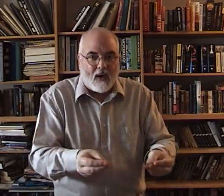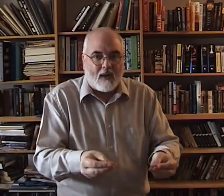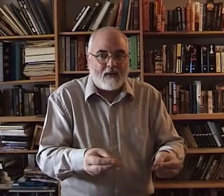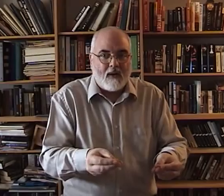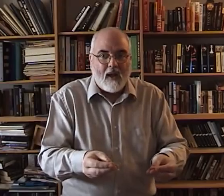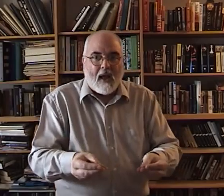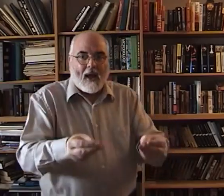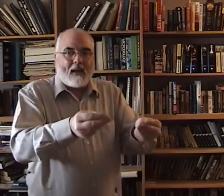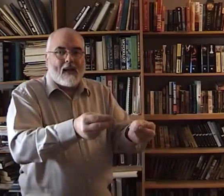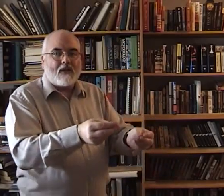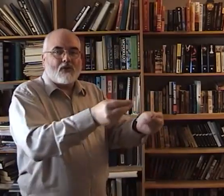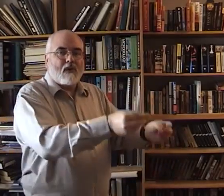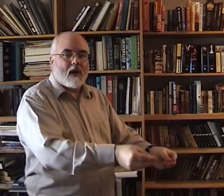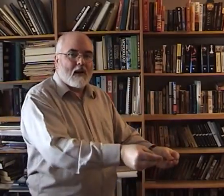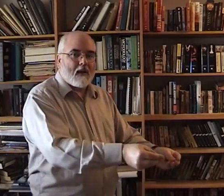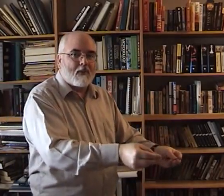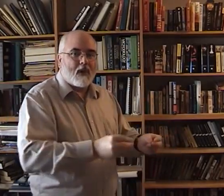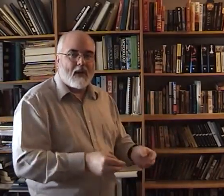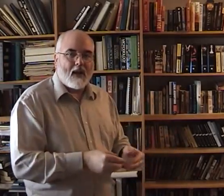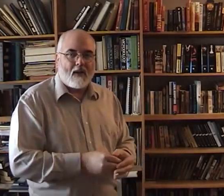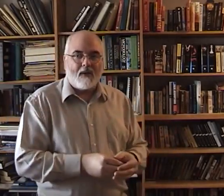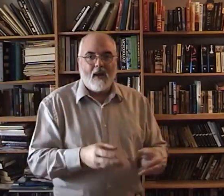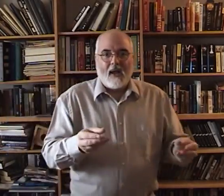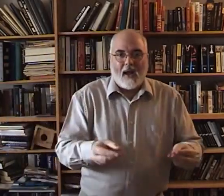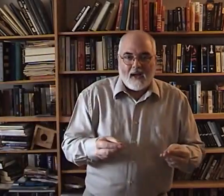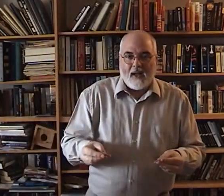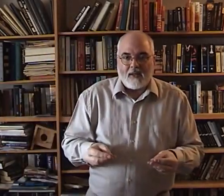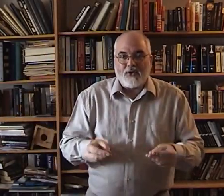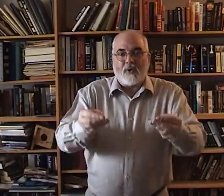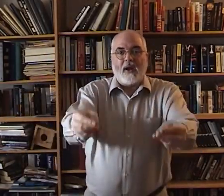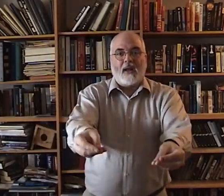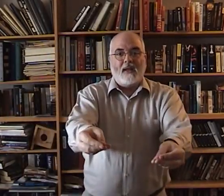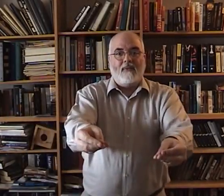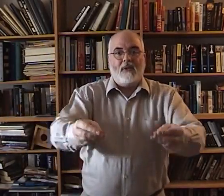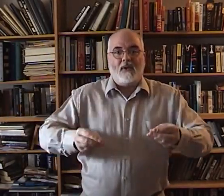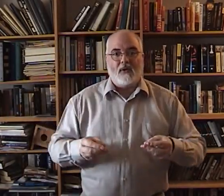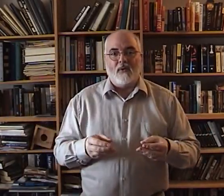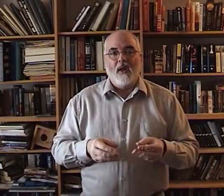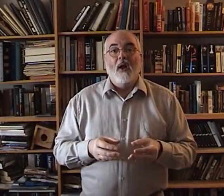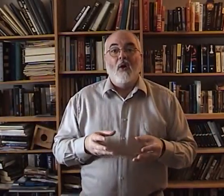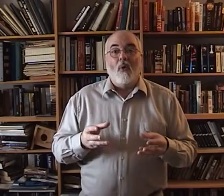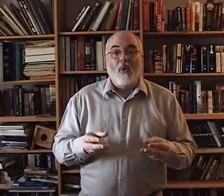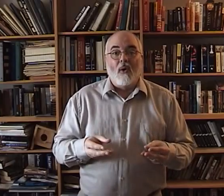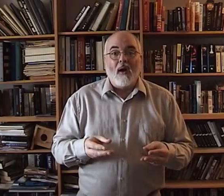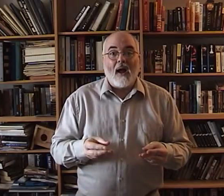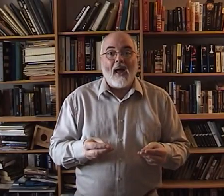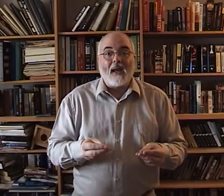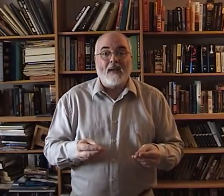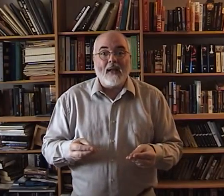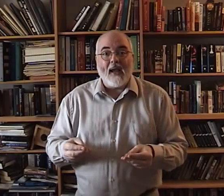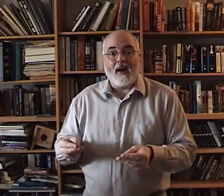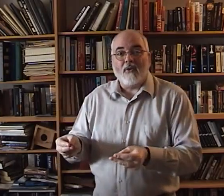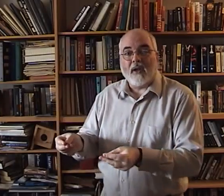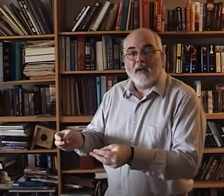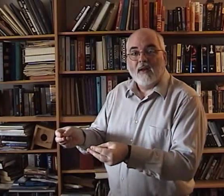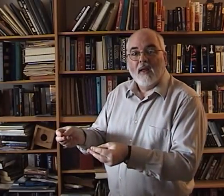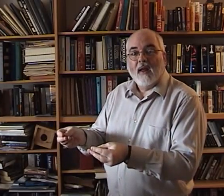around. I can take this tray and I can put it down. I can take this tray and I can give it to you. Or I can carry it.